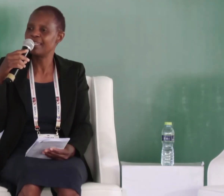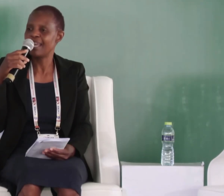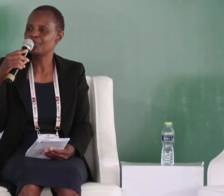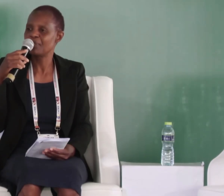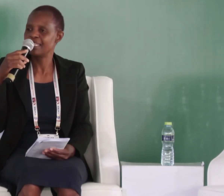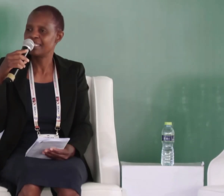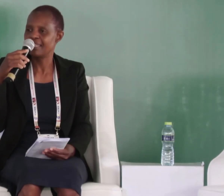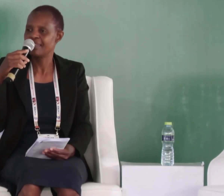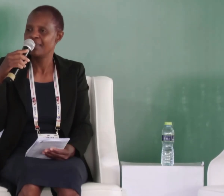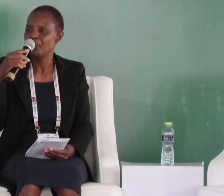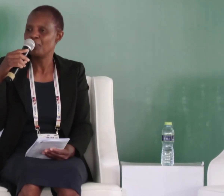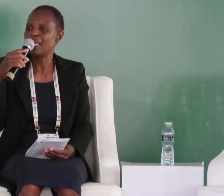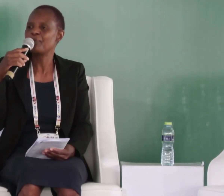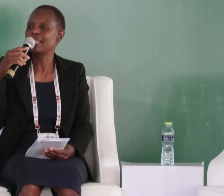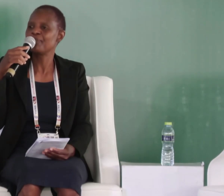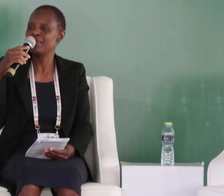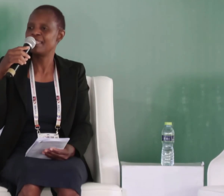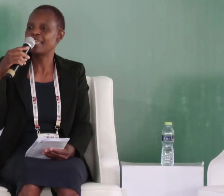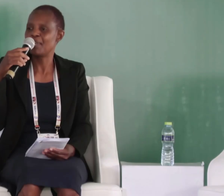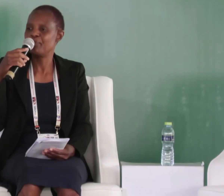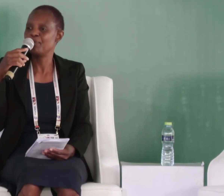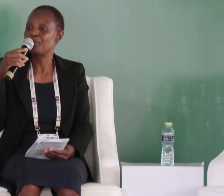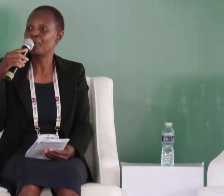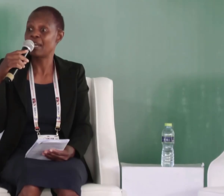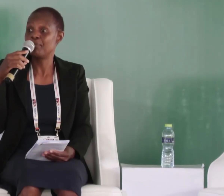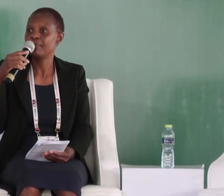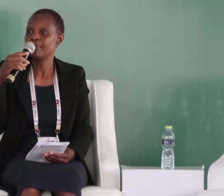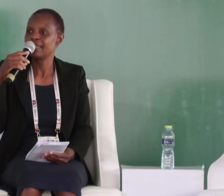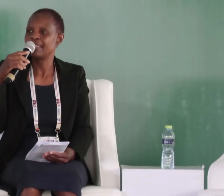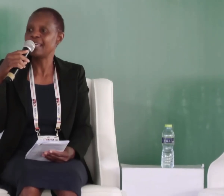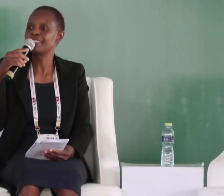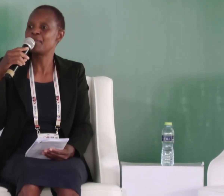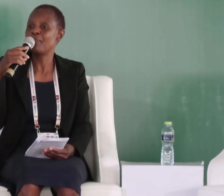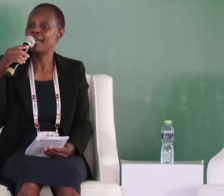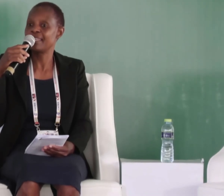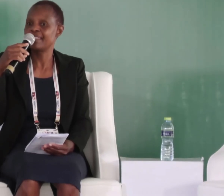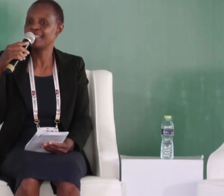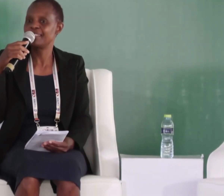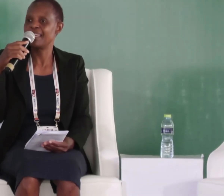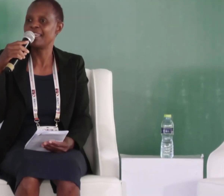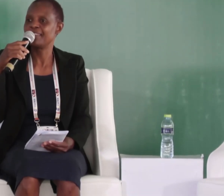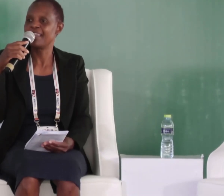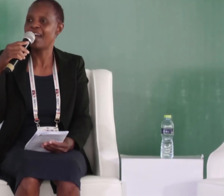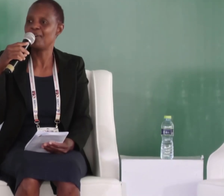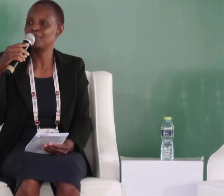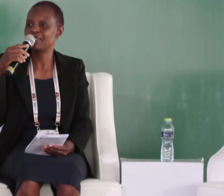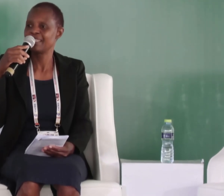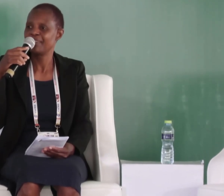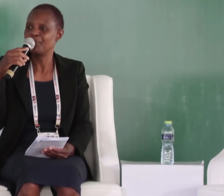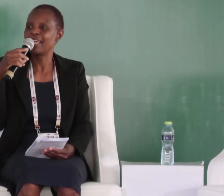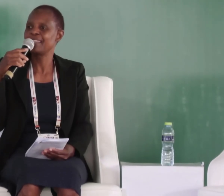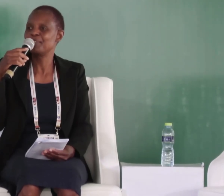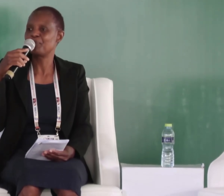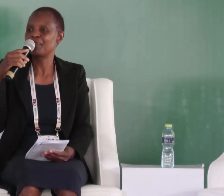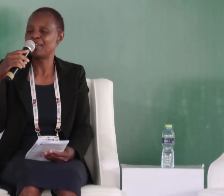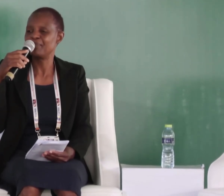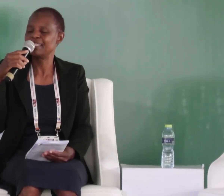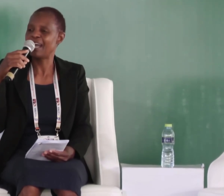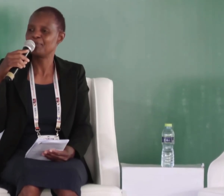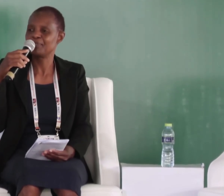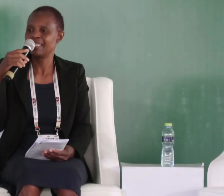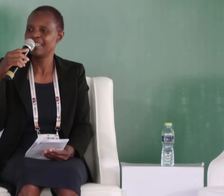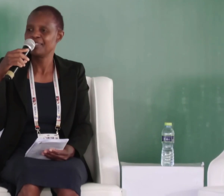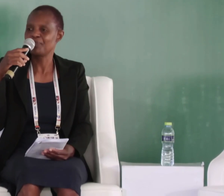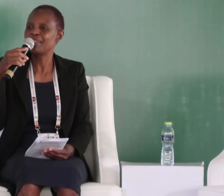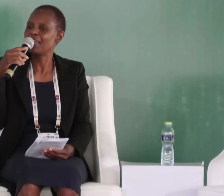in isolation. We are working with the PeP program. That's the mother, that's the house where this program is